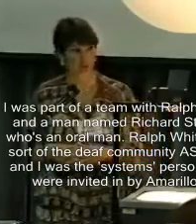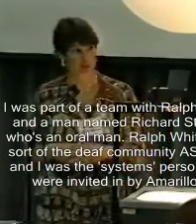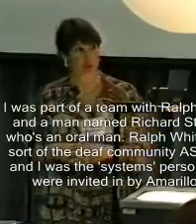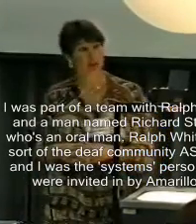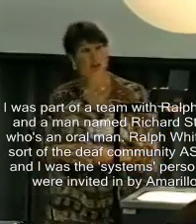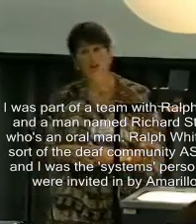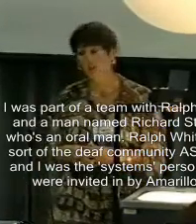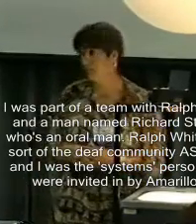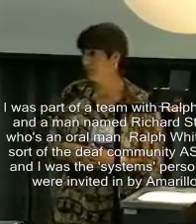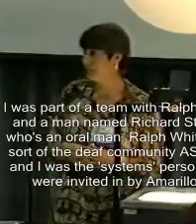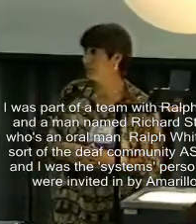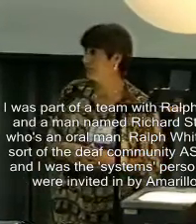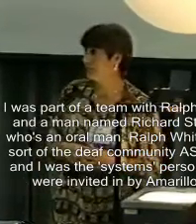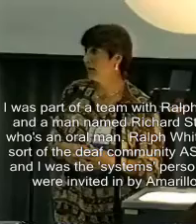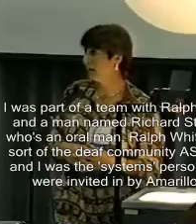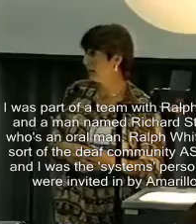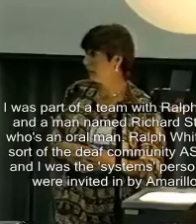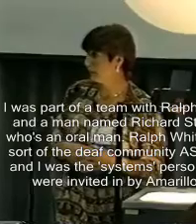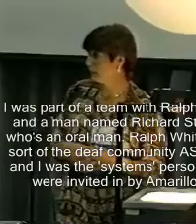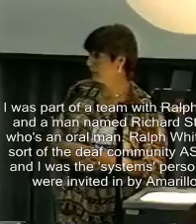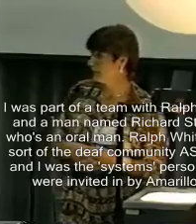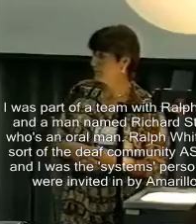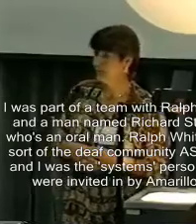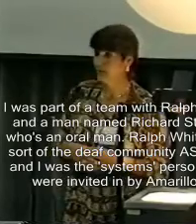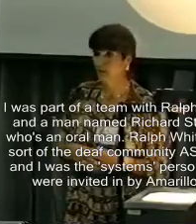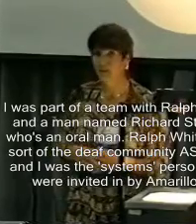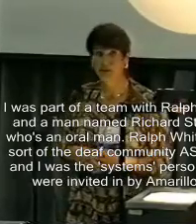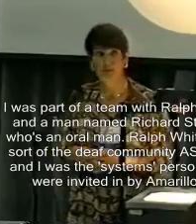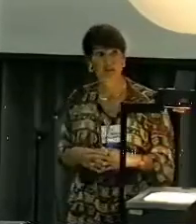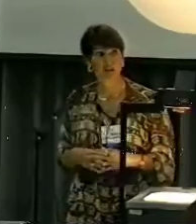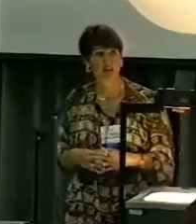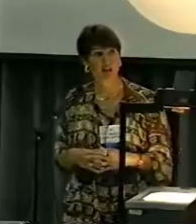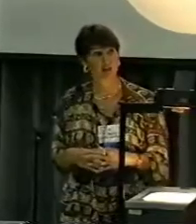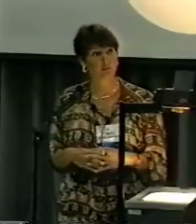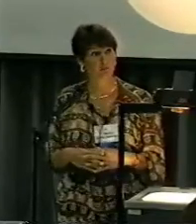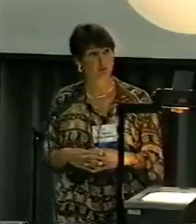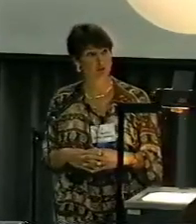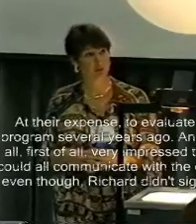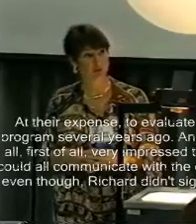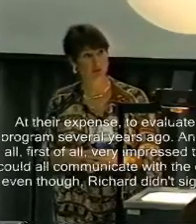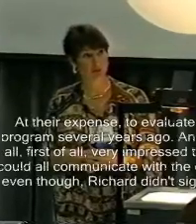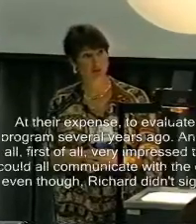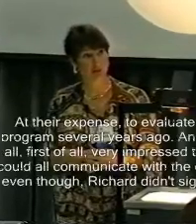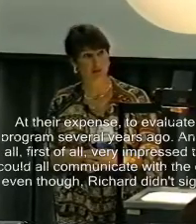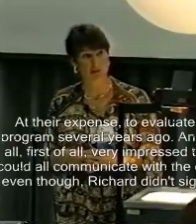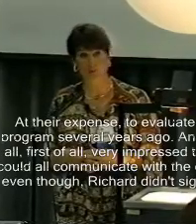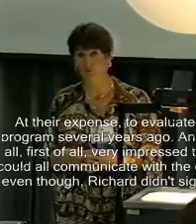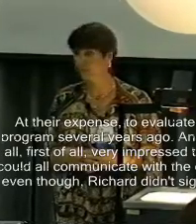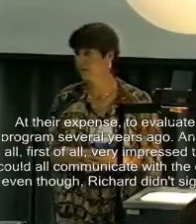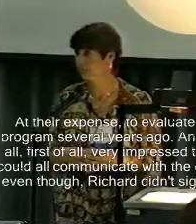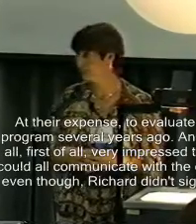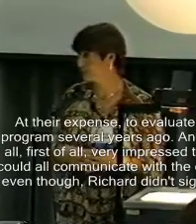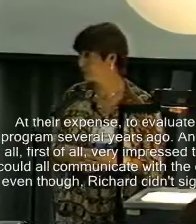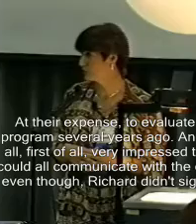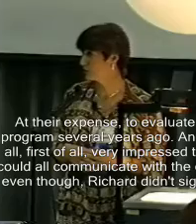person. We were invited in by Amarillo at their expense to evaluate their program several years